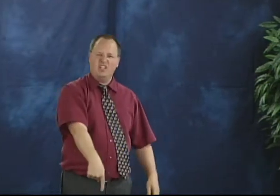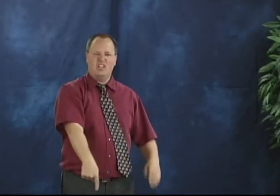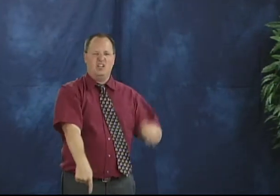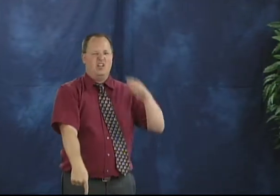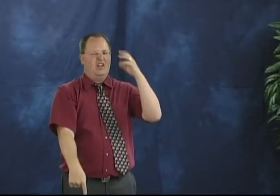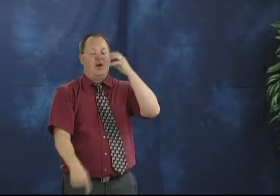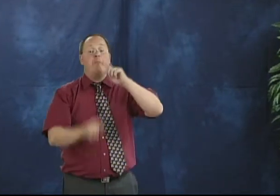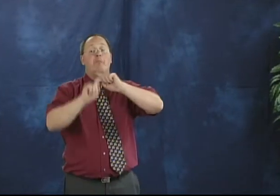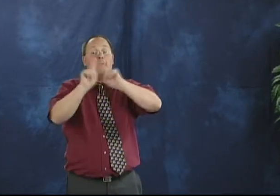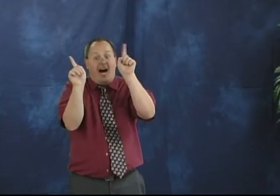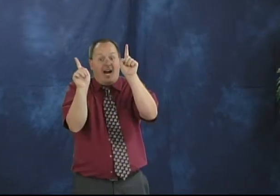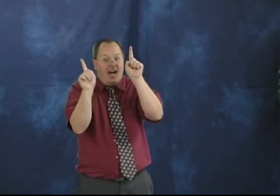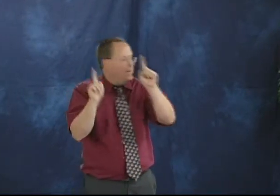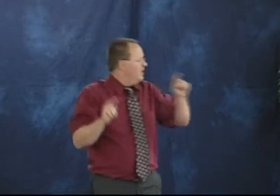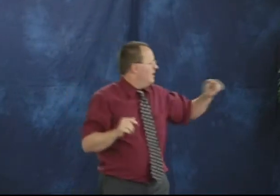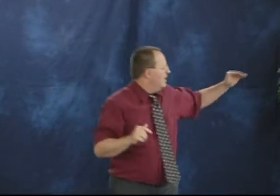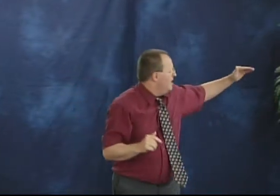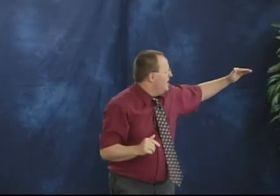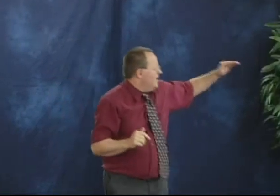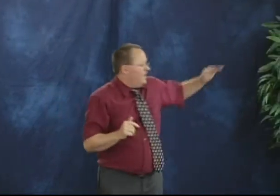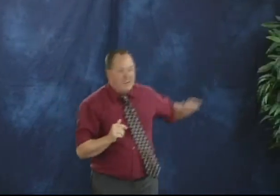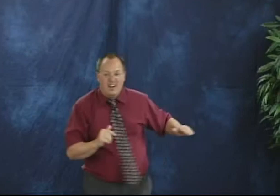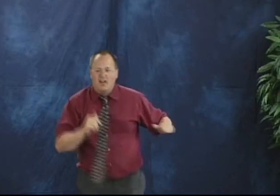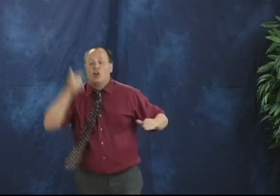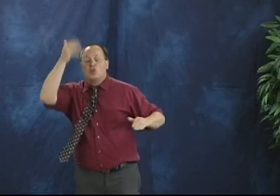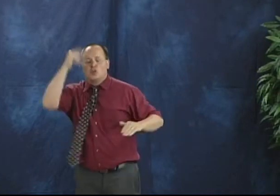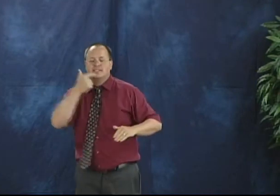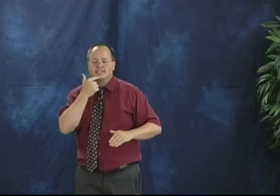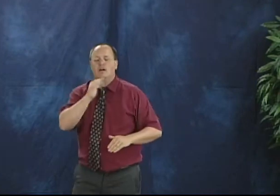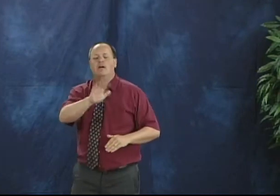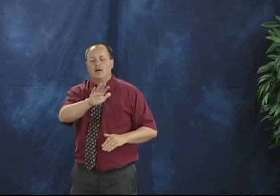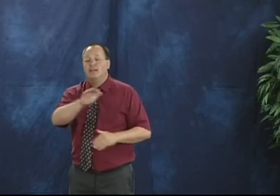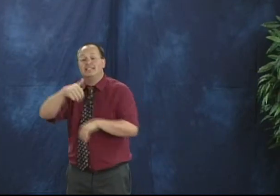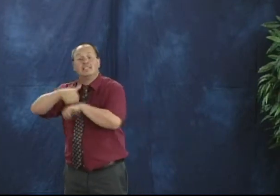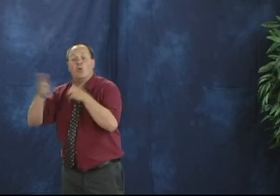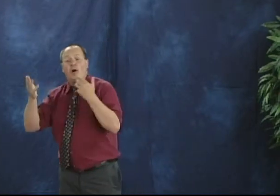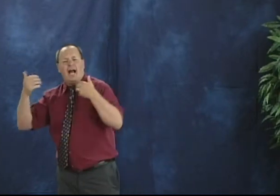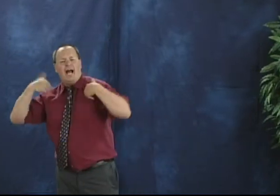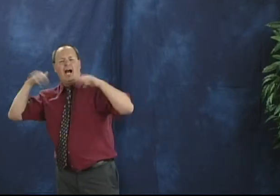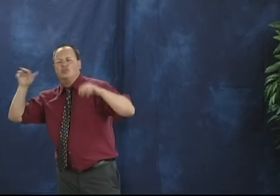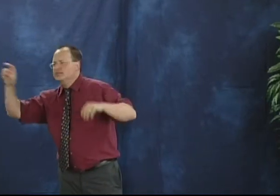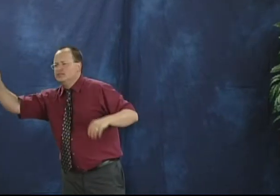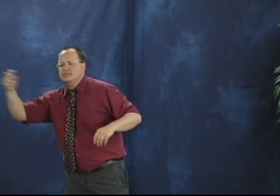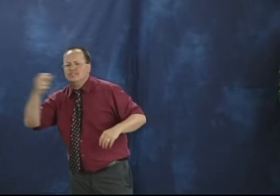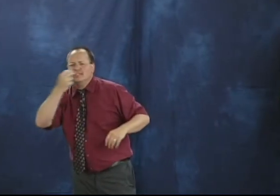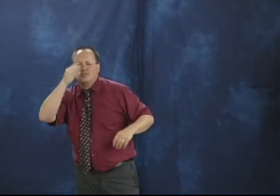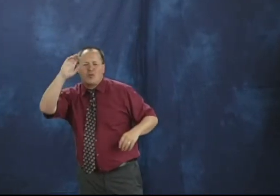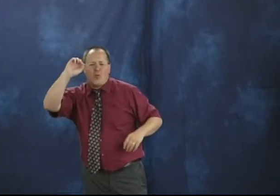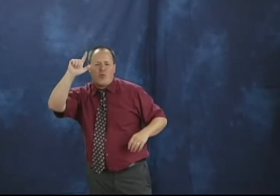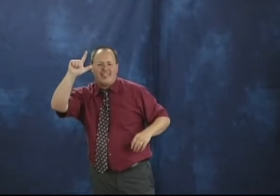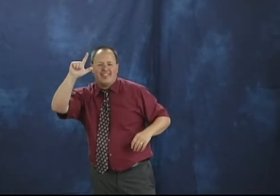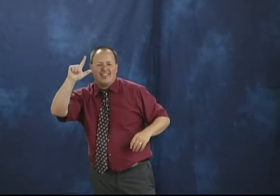would respond like him. "Woe is me, for I am unclean and live among unclean people."